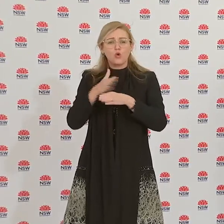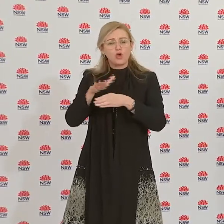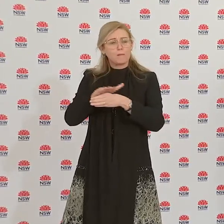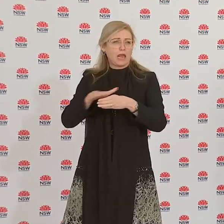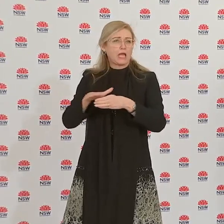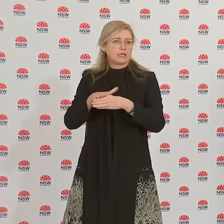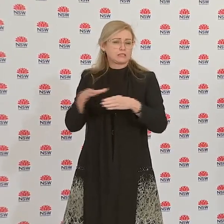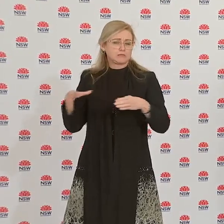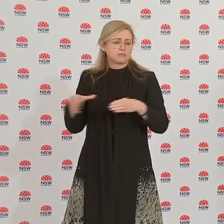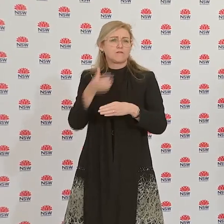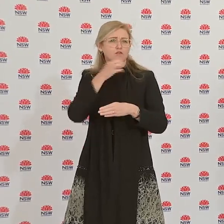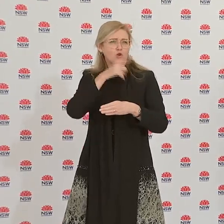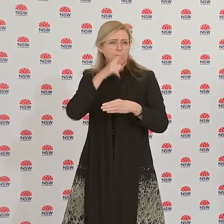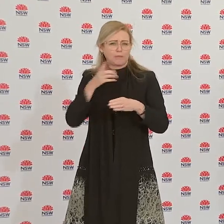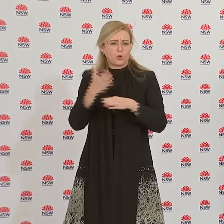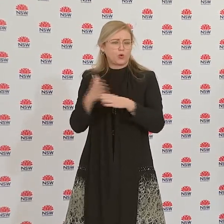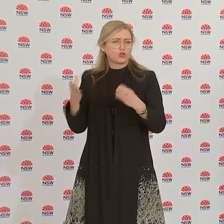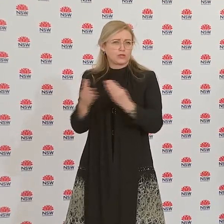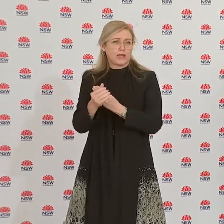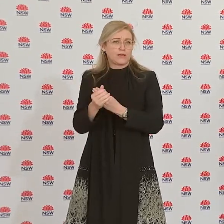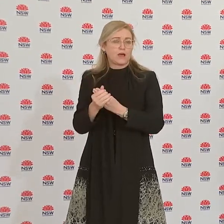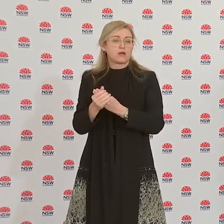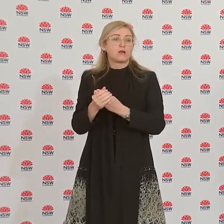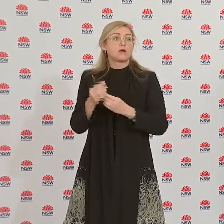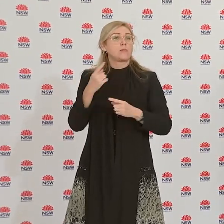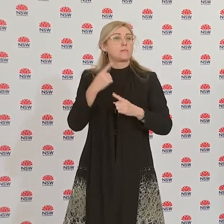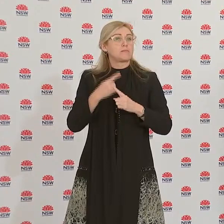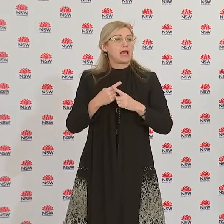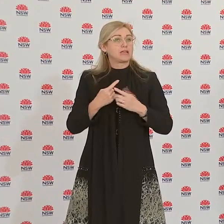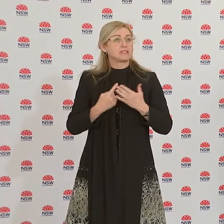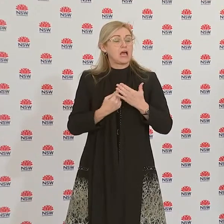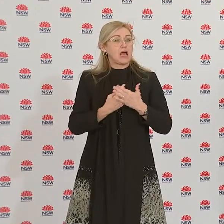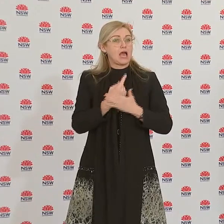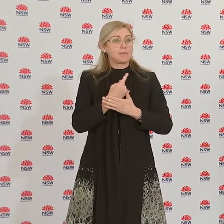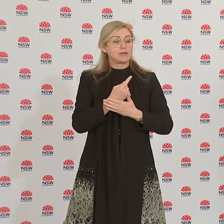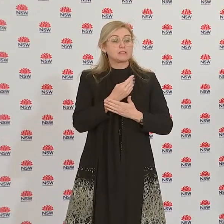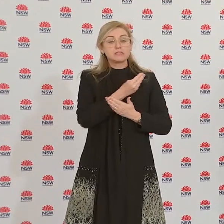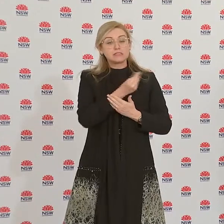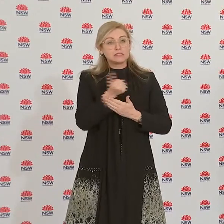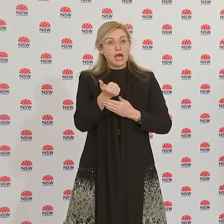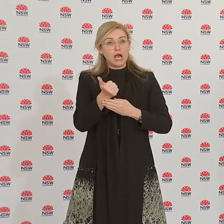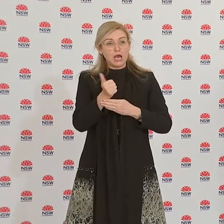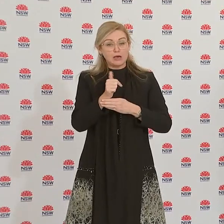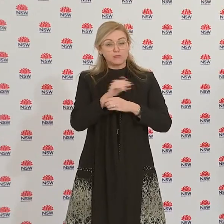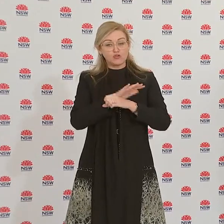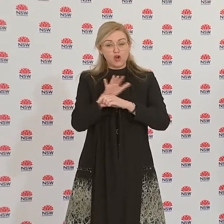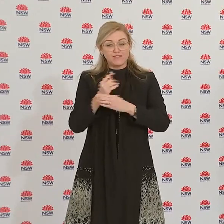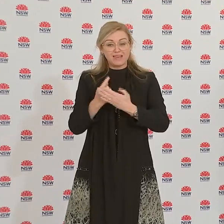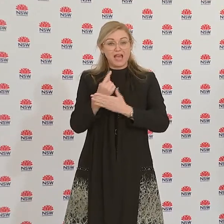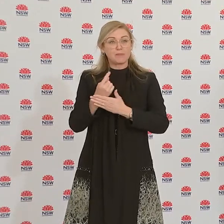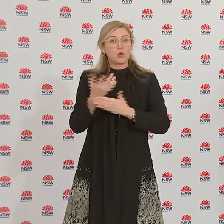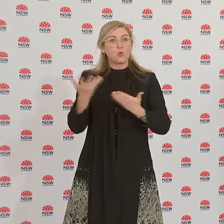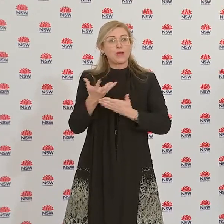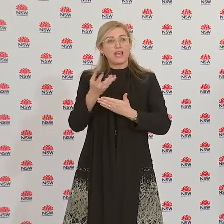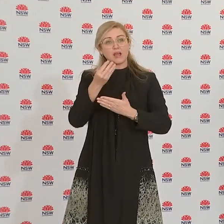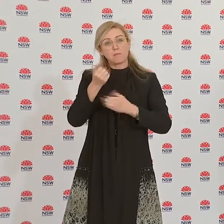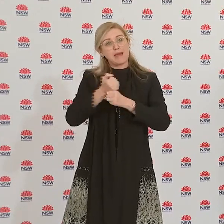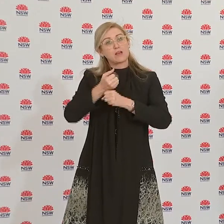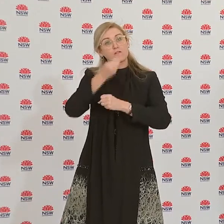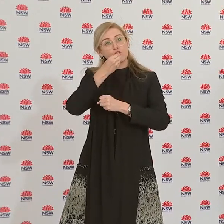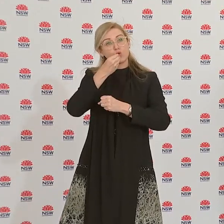settings. We've also had our incursions or positive cases in food processing, distribution